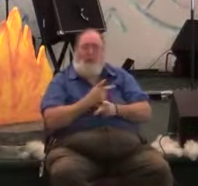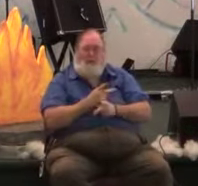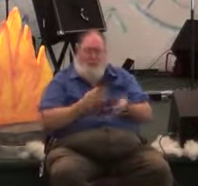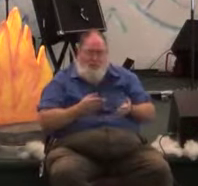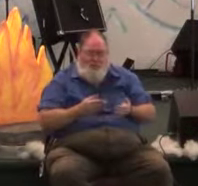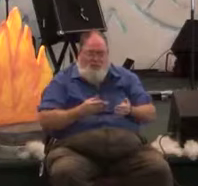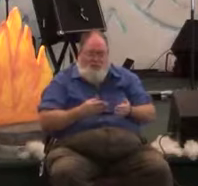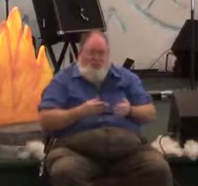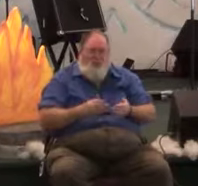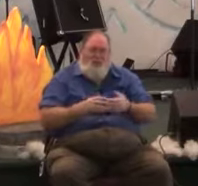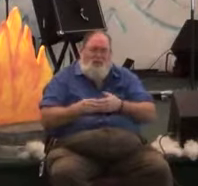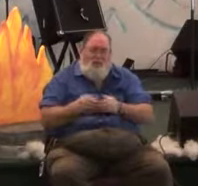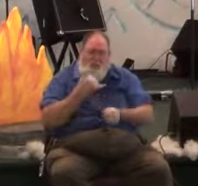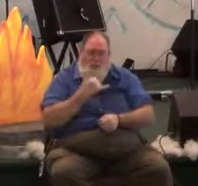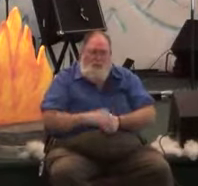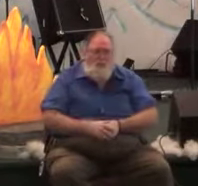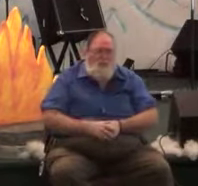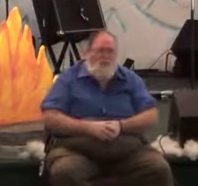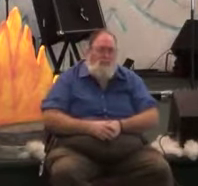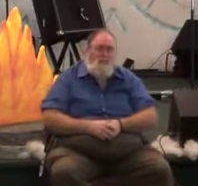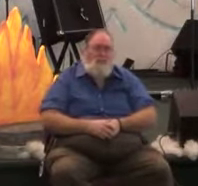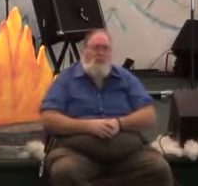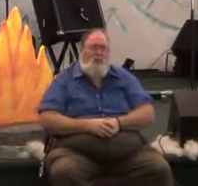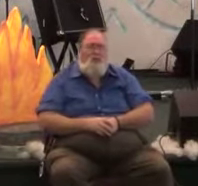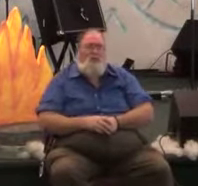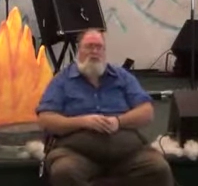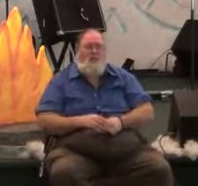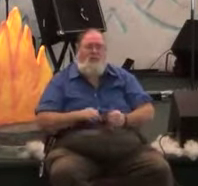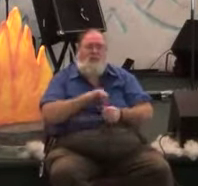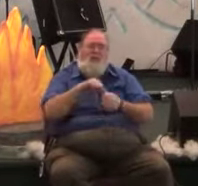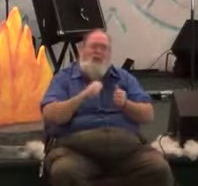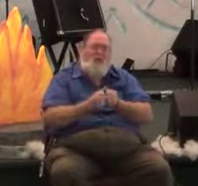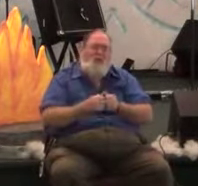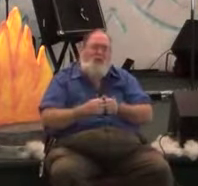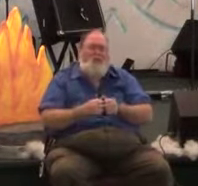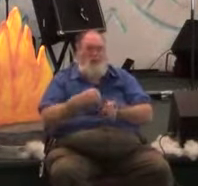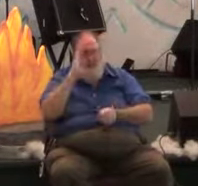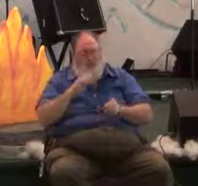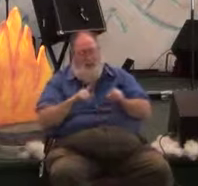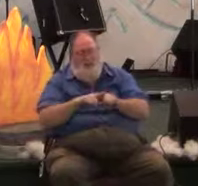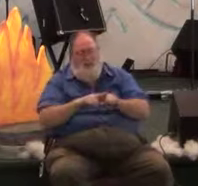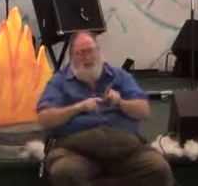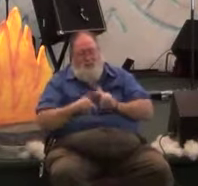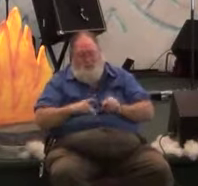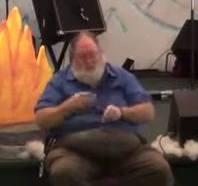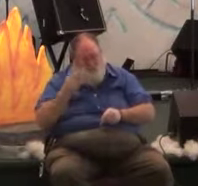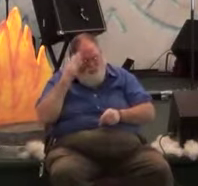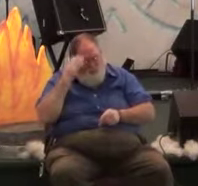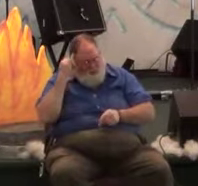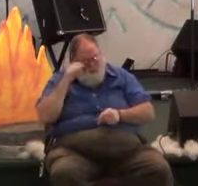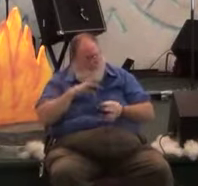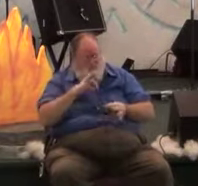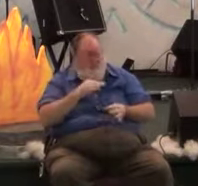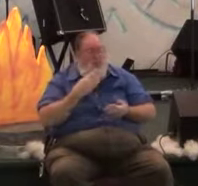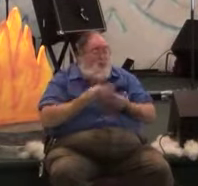friends, godly counsel. You know if a spirit's good or bad. And you know, a lot of us, when we